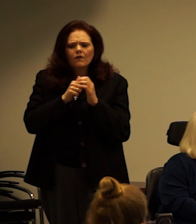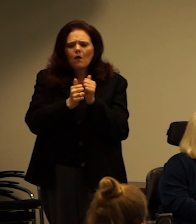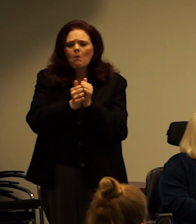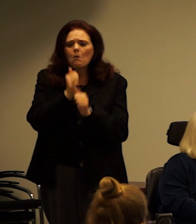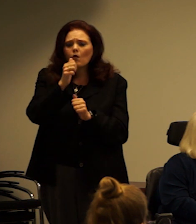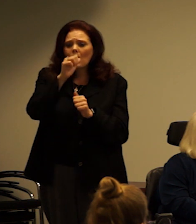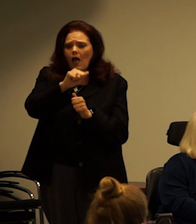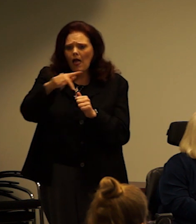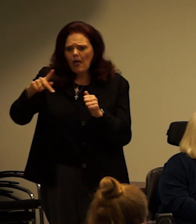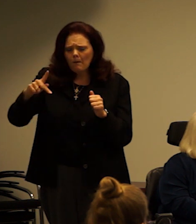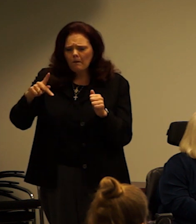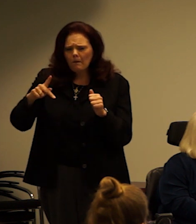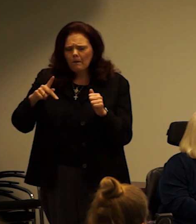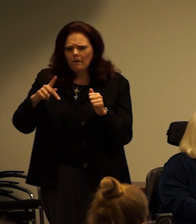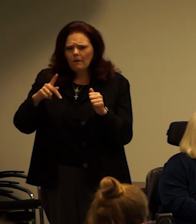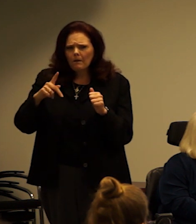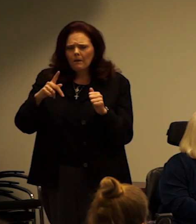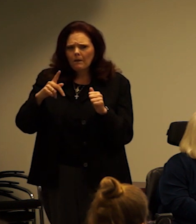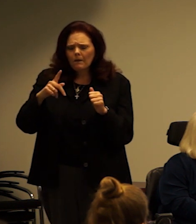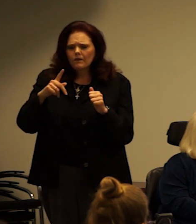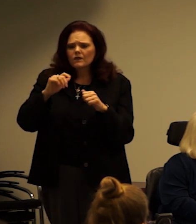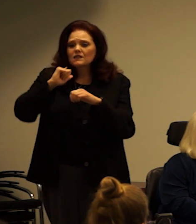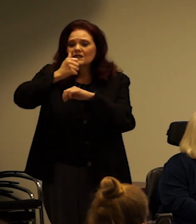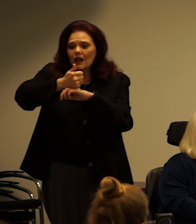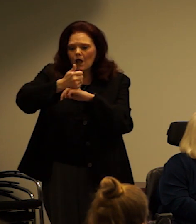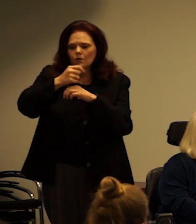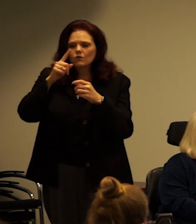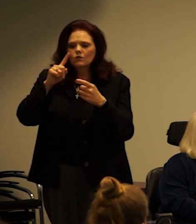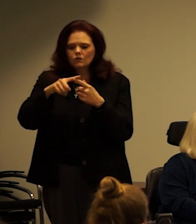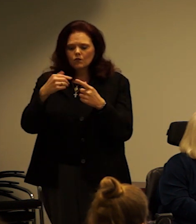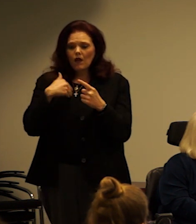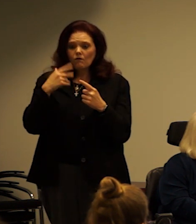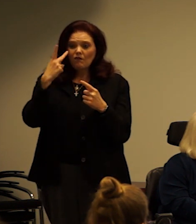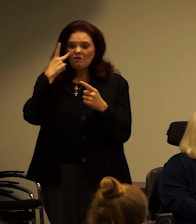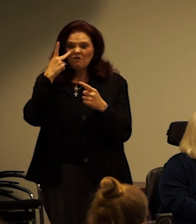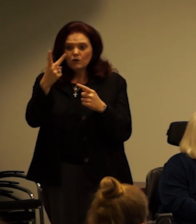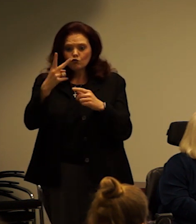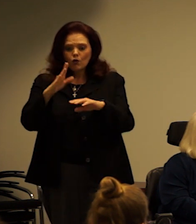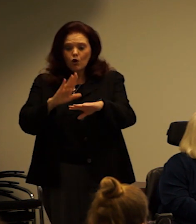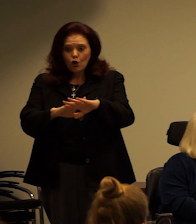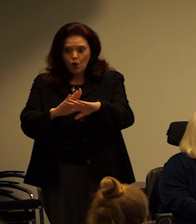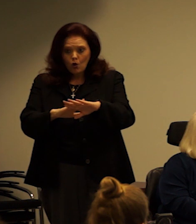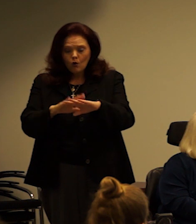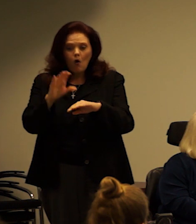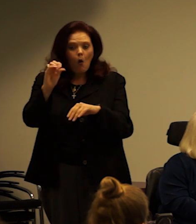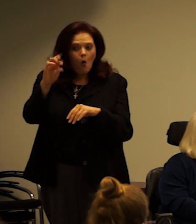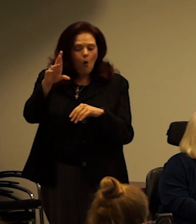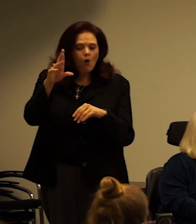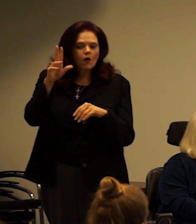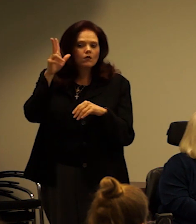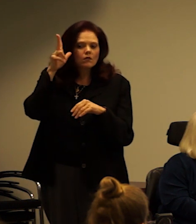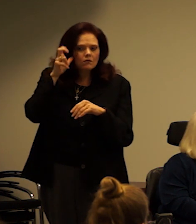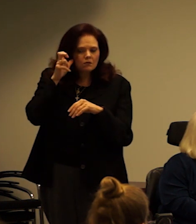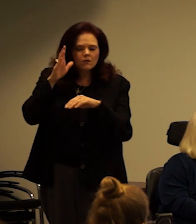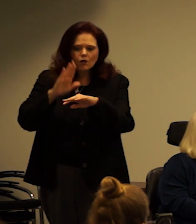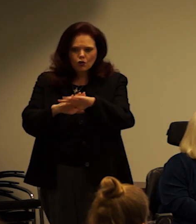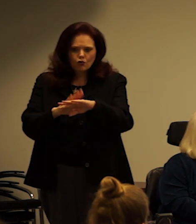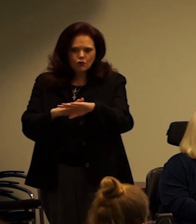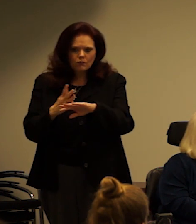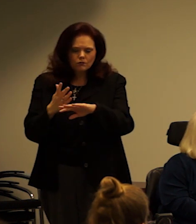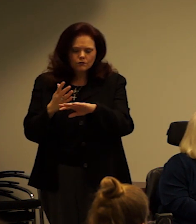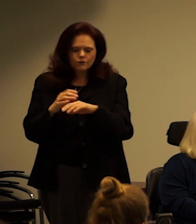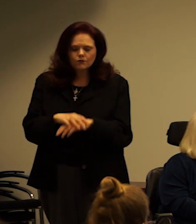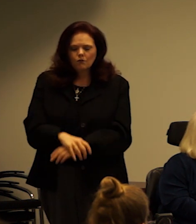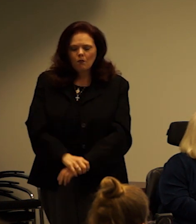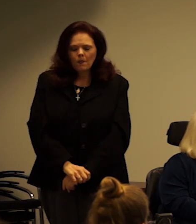Most of these apps, however, you can set it up to either have a visual alert or a noise alert, a